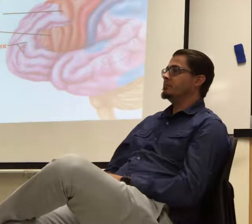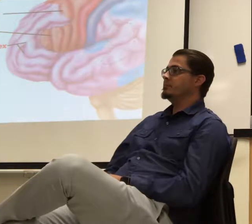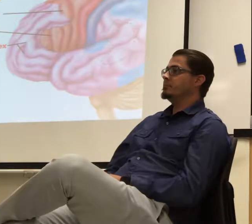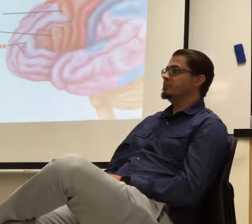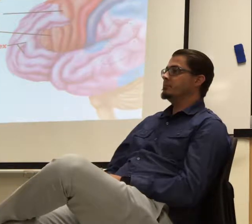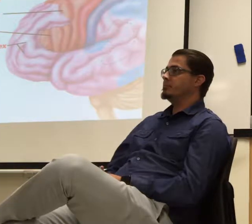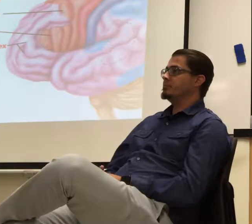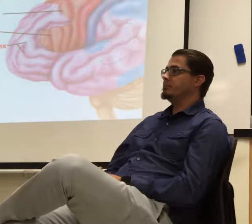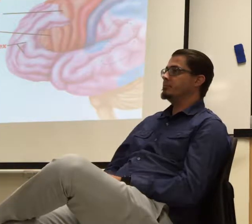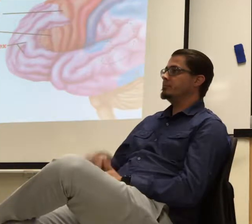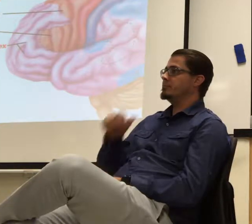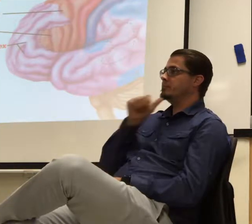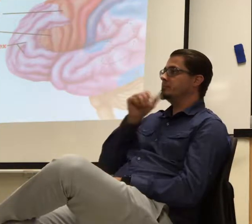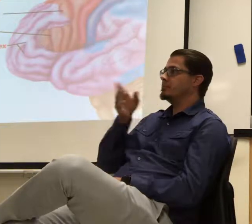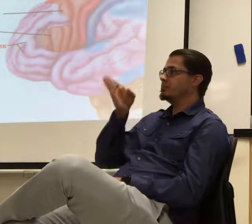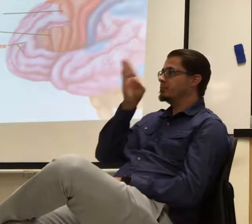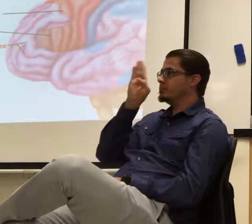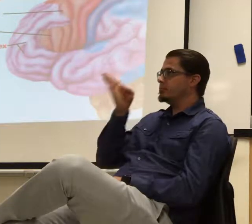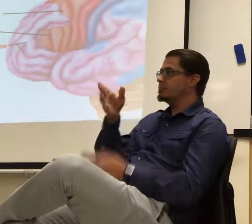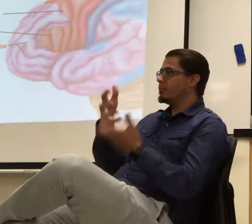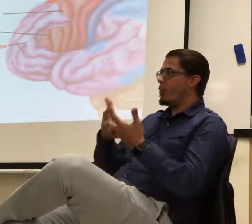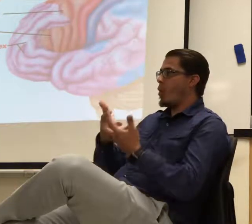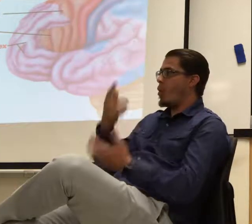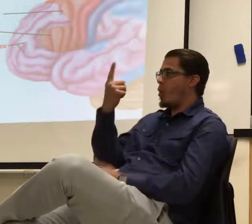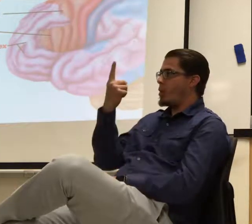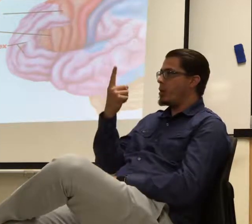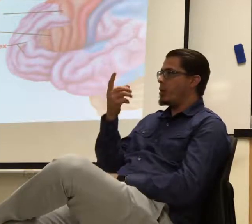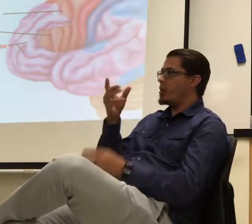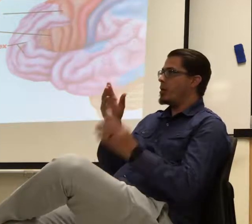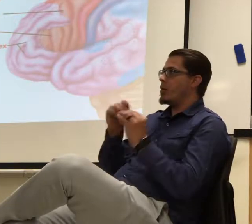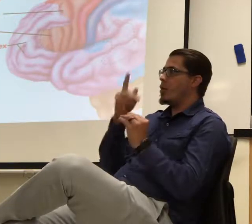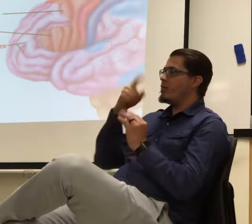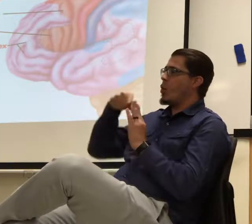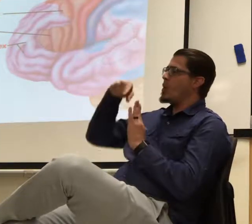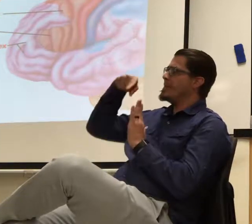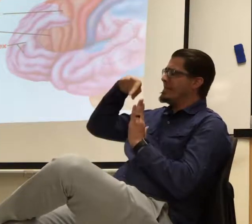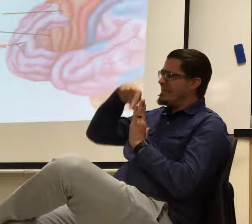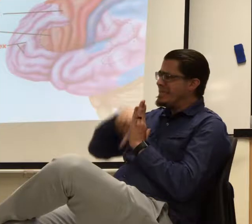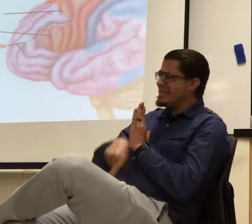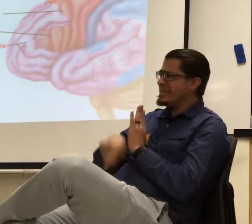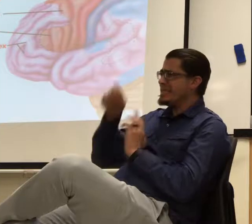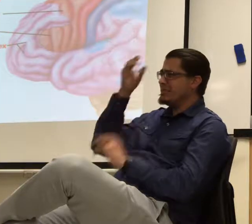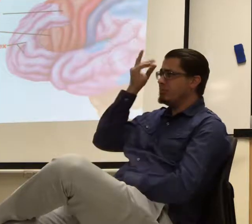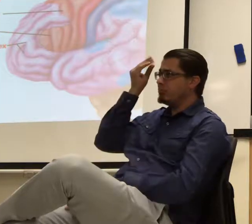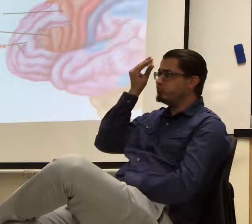It's not strictly a motor thing. It's more for deep thinking.